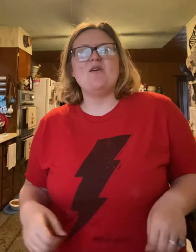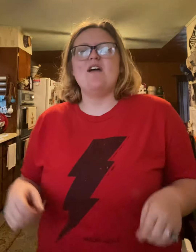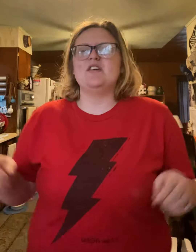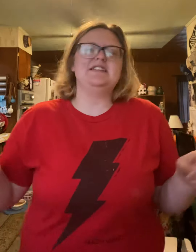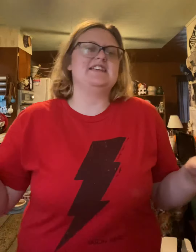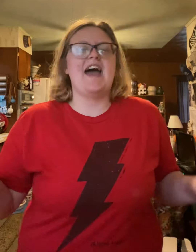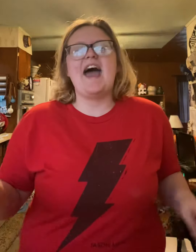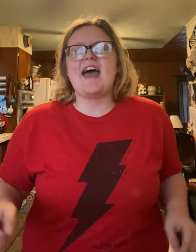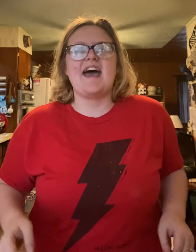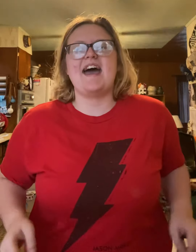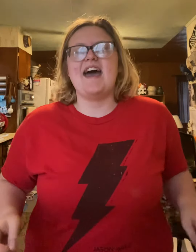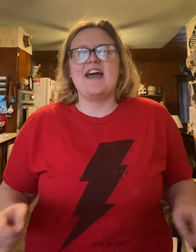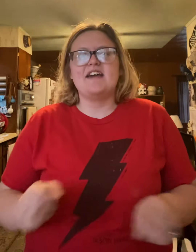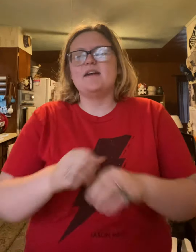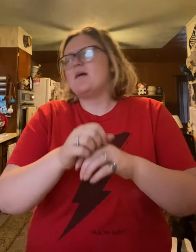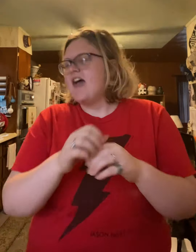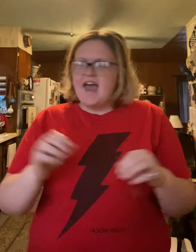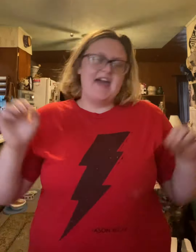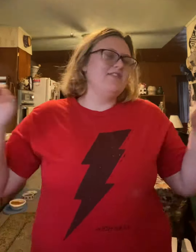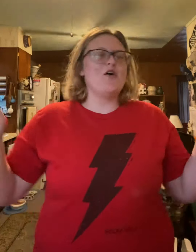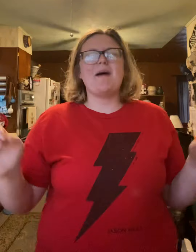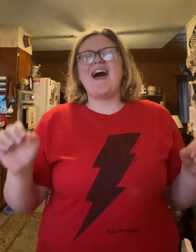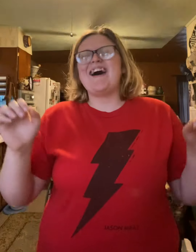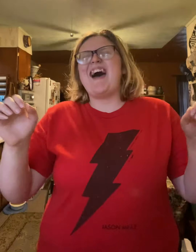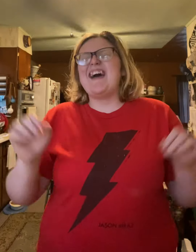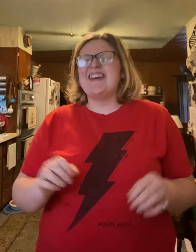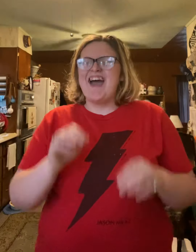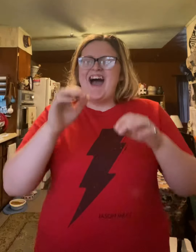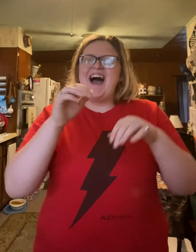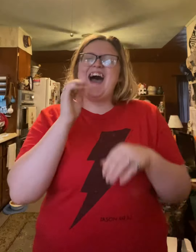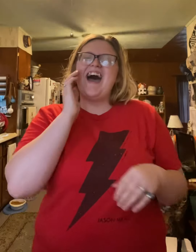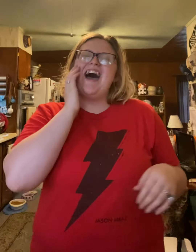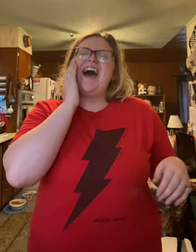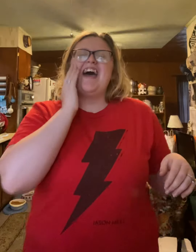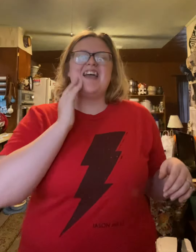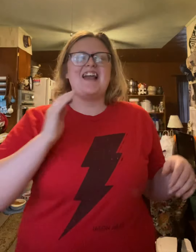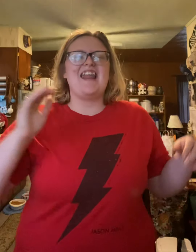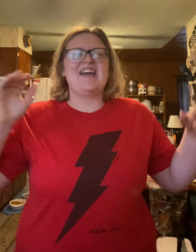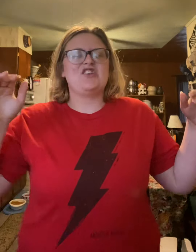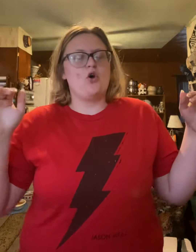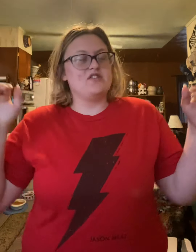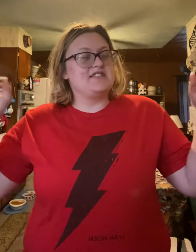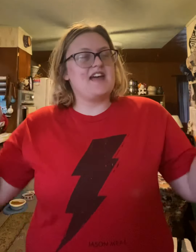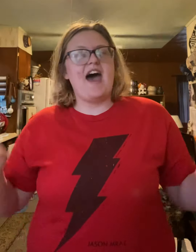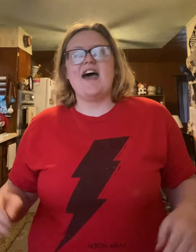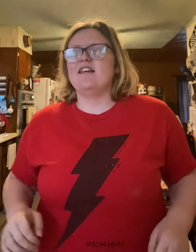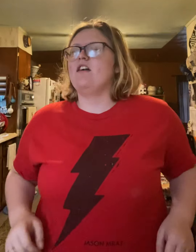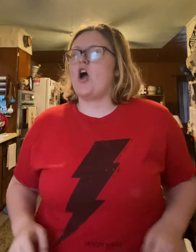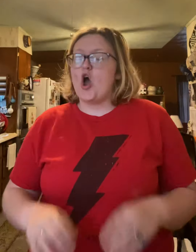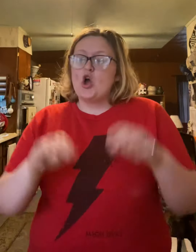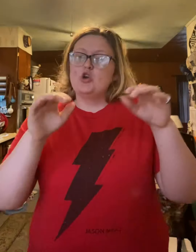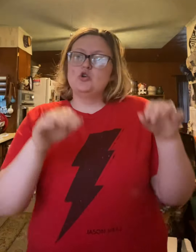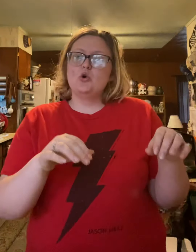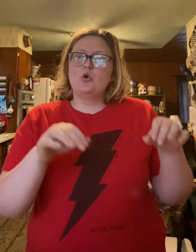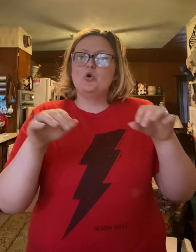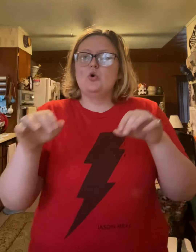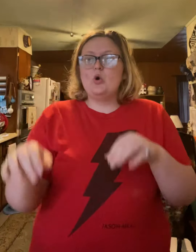every time. And though my I like your style.